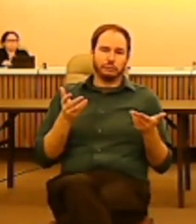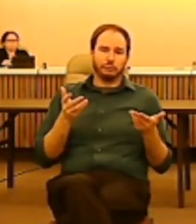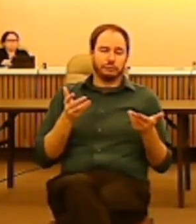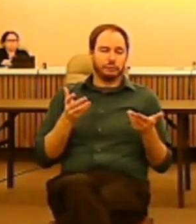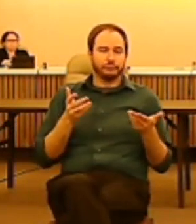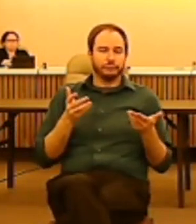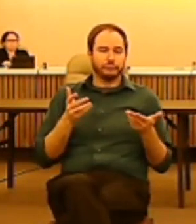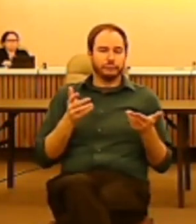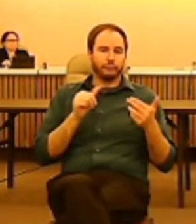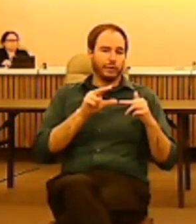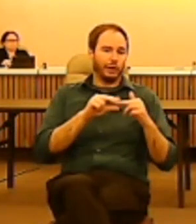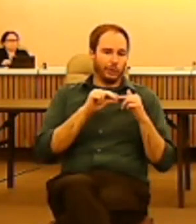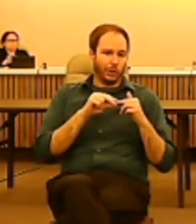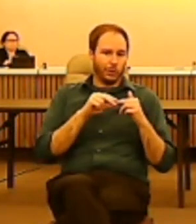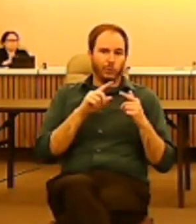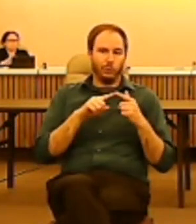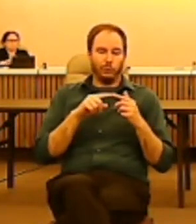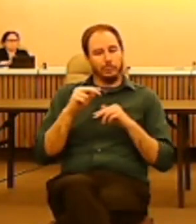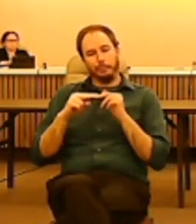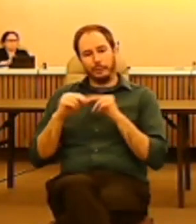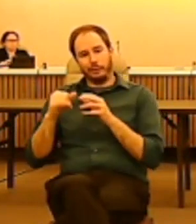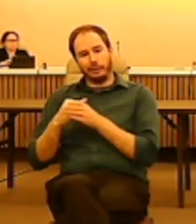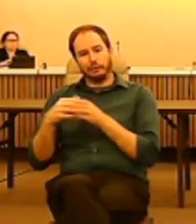taking a loan out to build that expansion there.